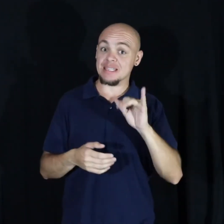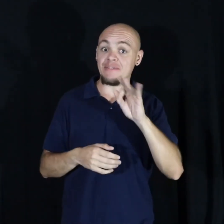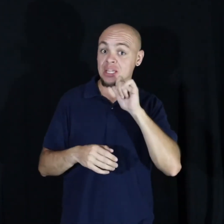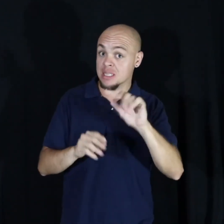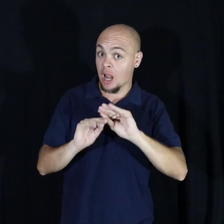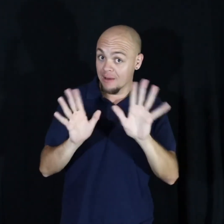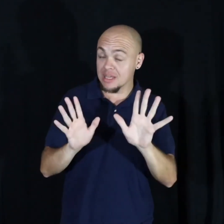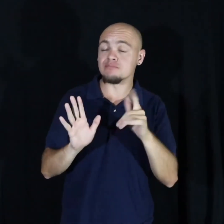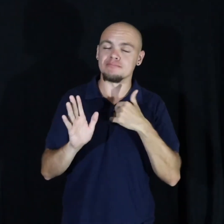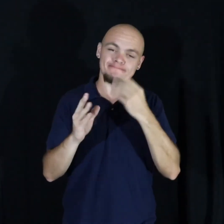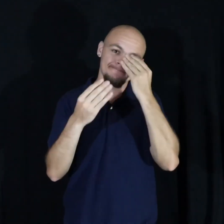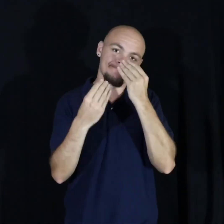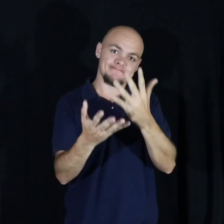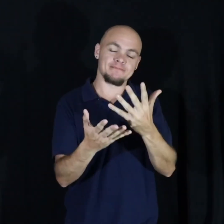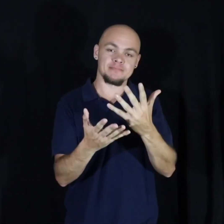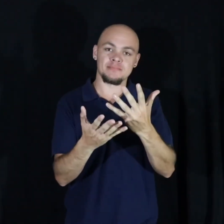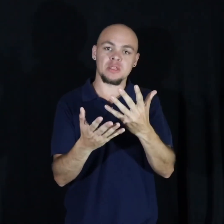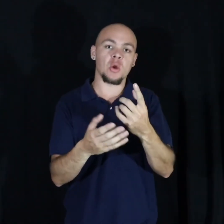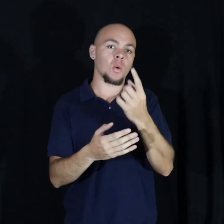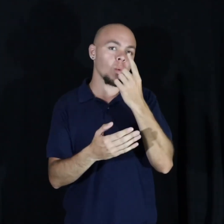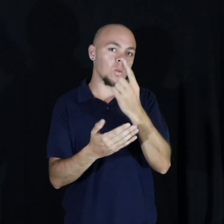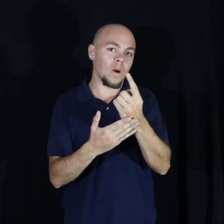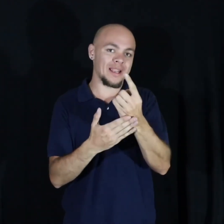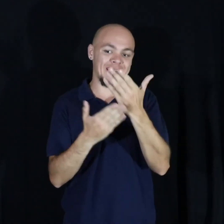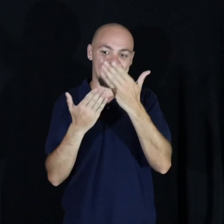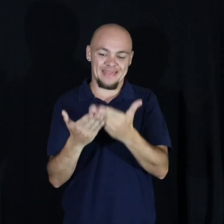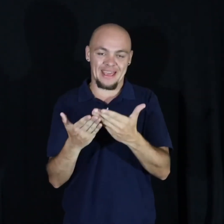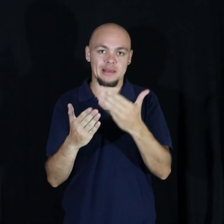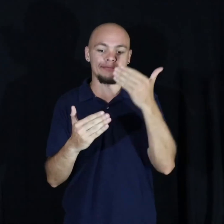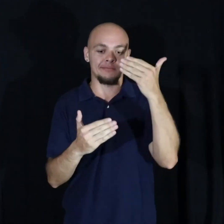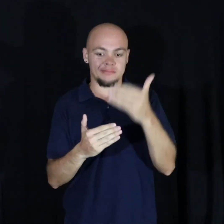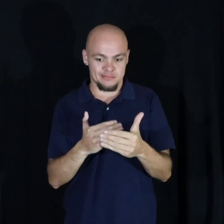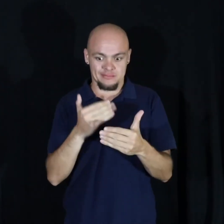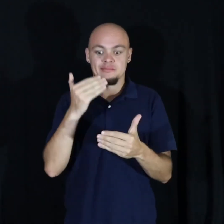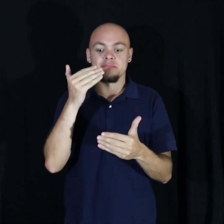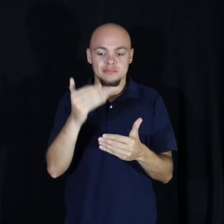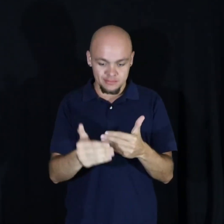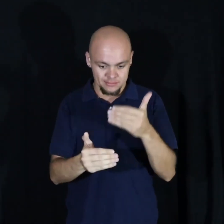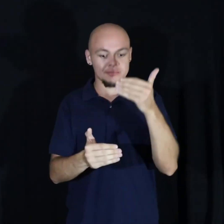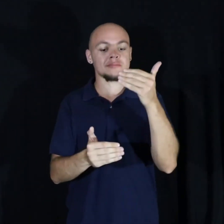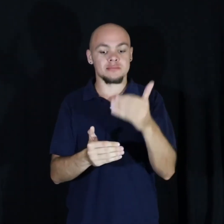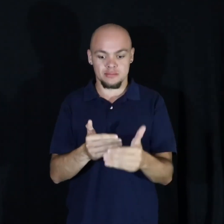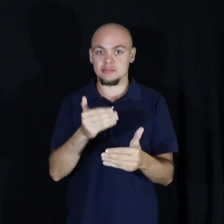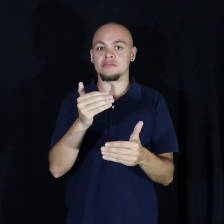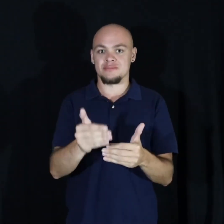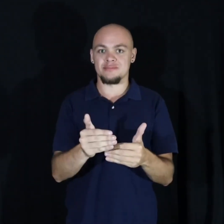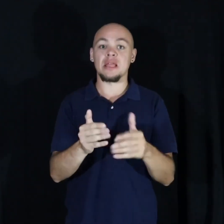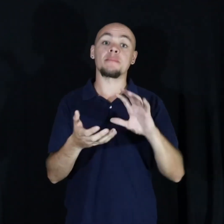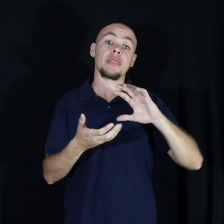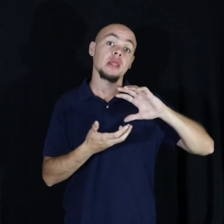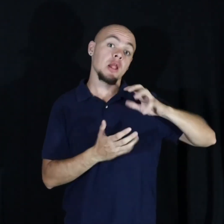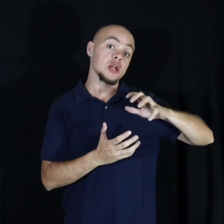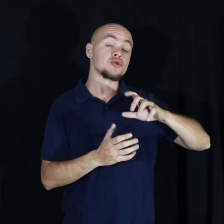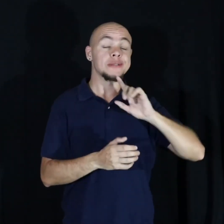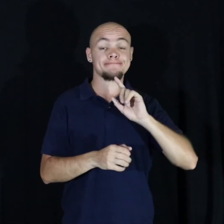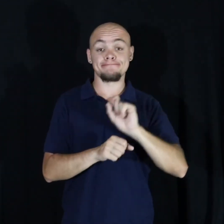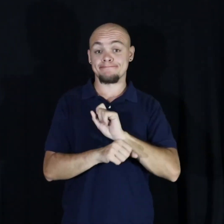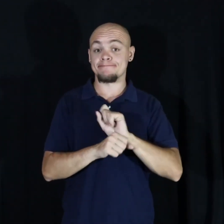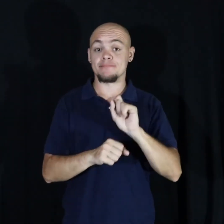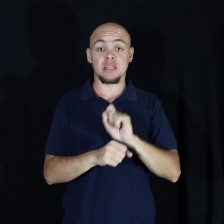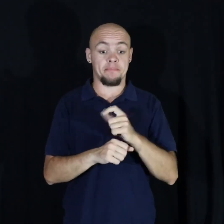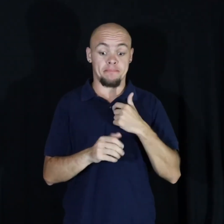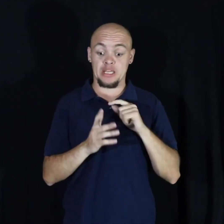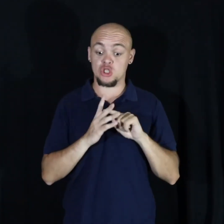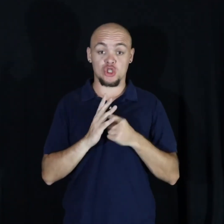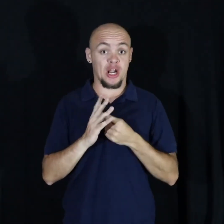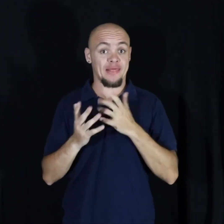make it clear. Just do one task at a time. Okay, back to the laundry. Truthfully, I haven't even started